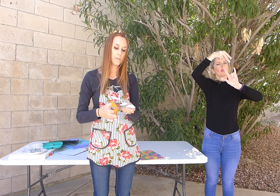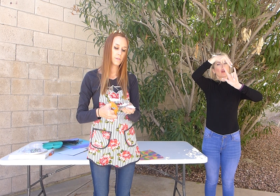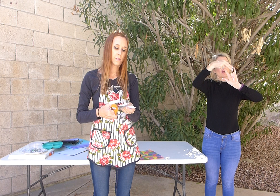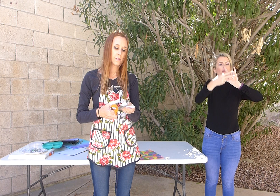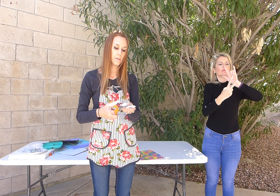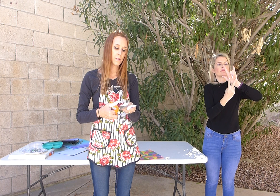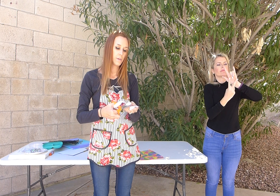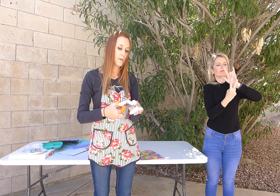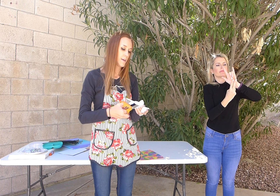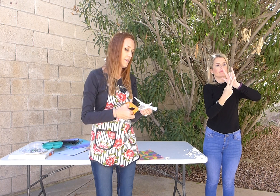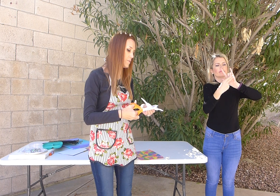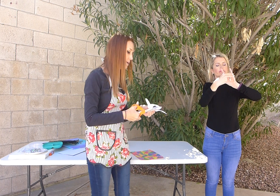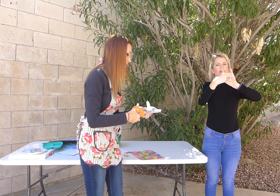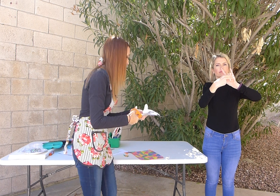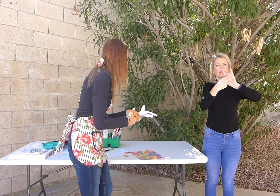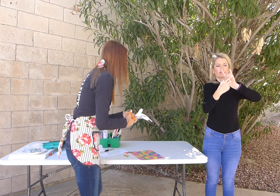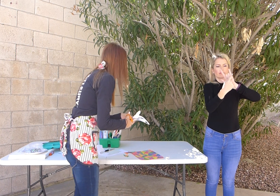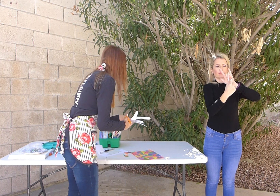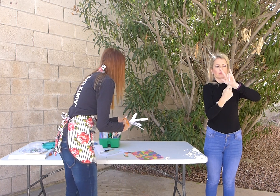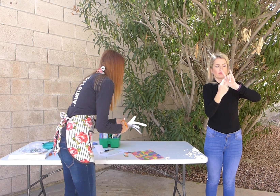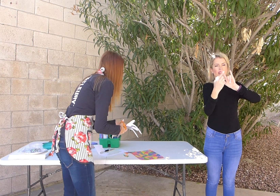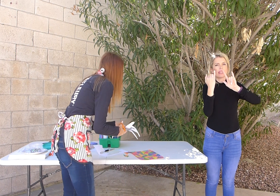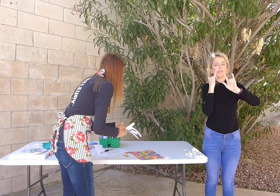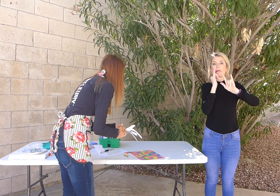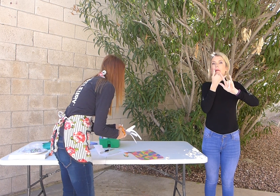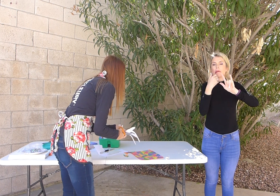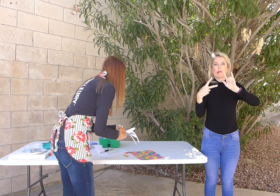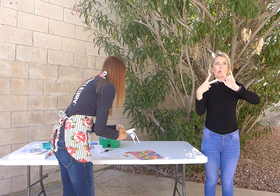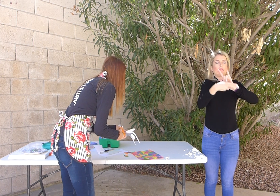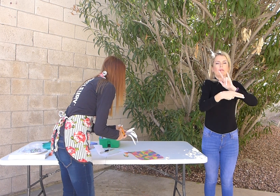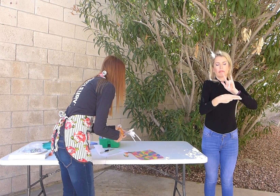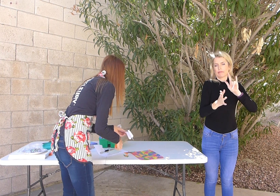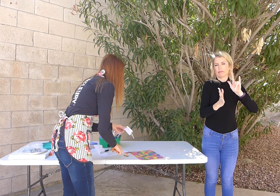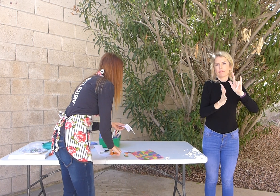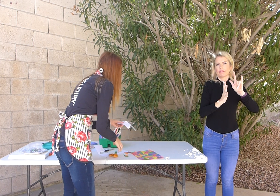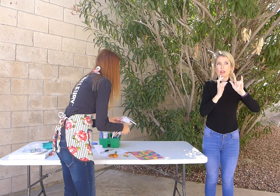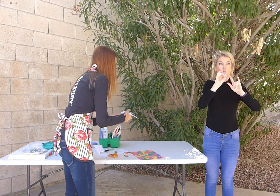Around. If you cut it off, it's fine.